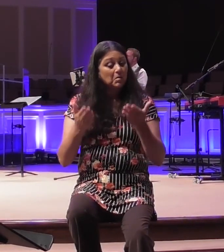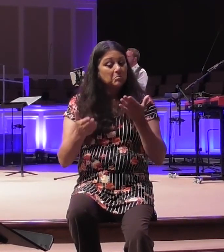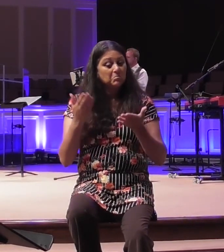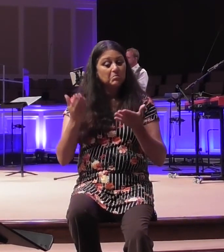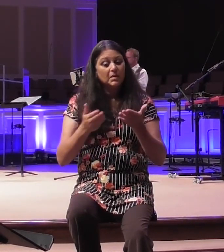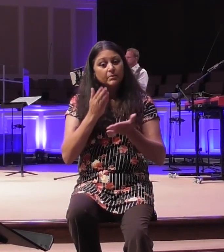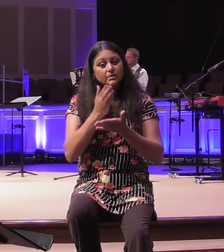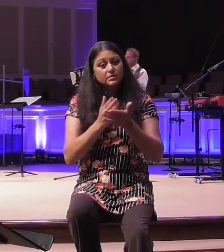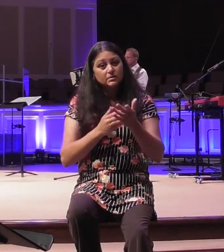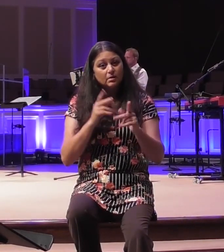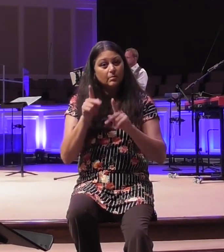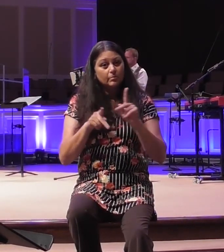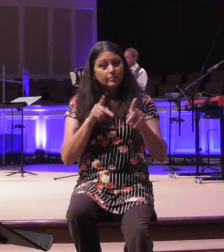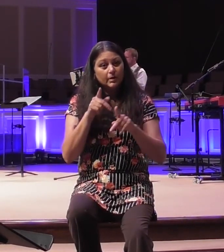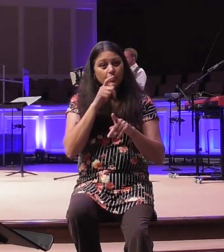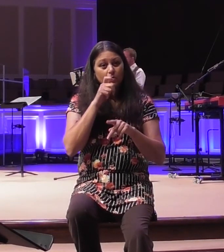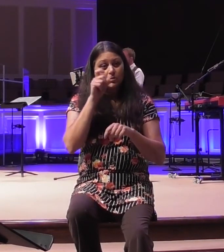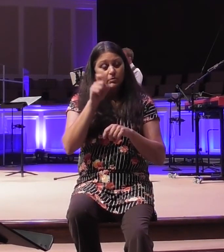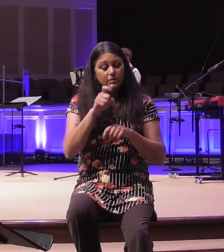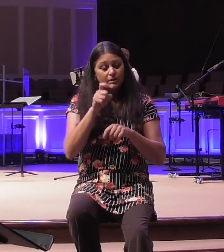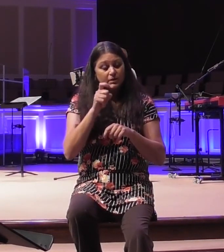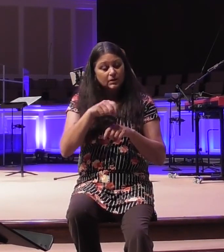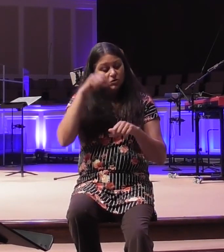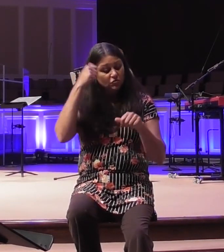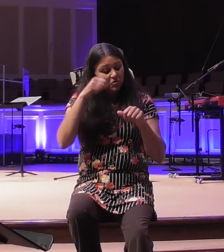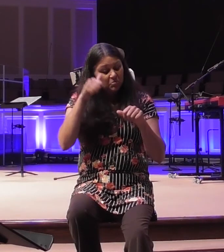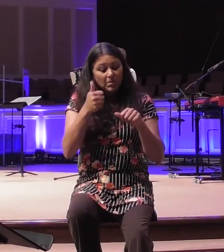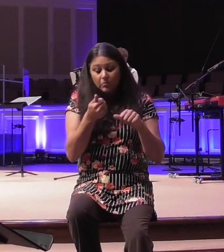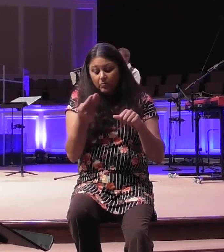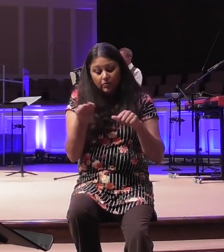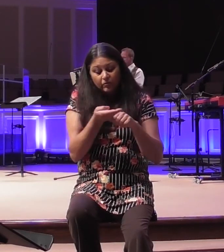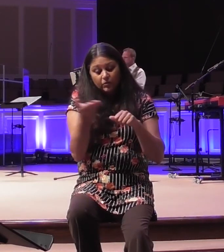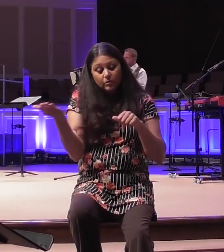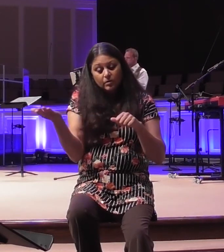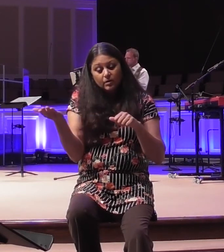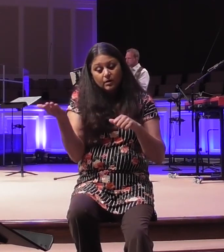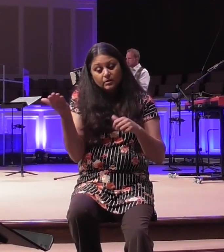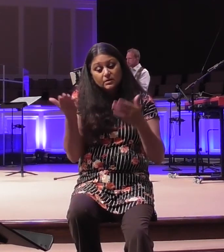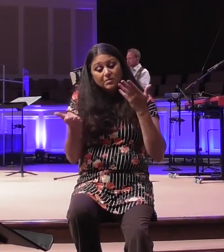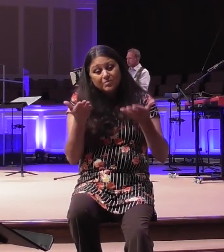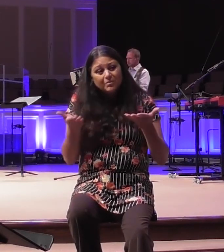you who just need to remember some things you've forgotten